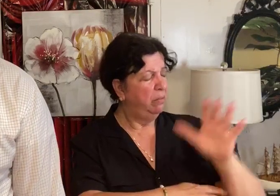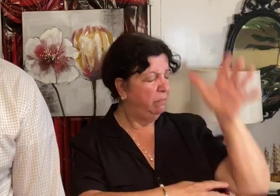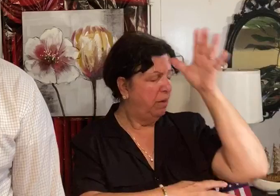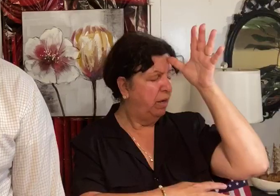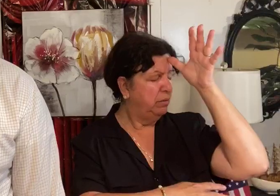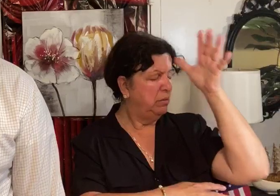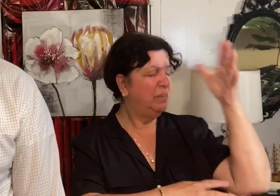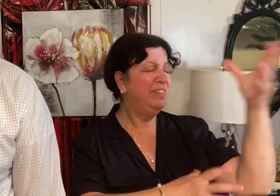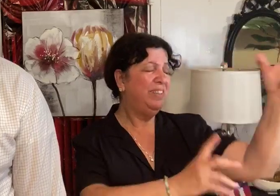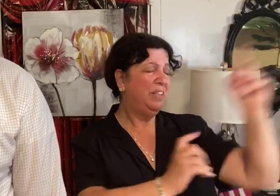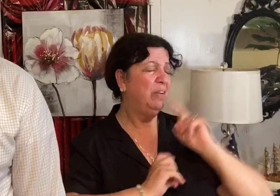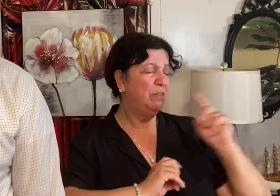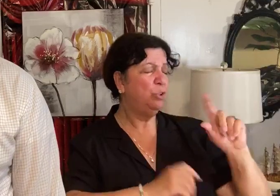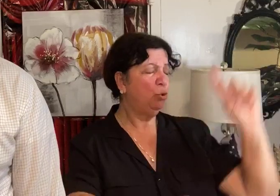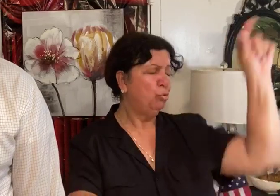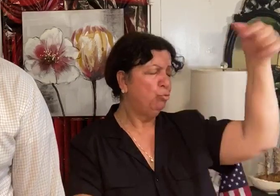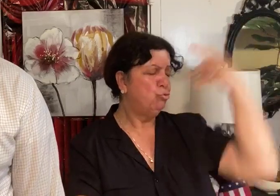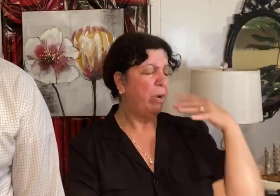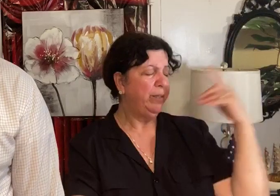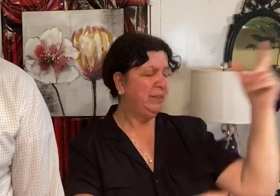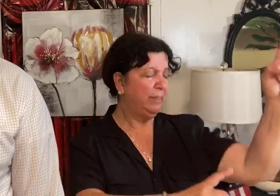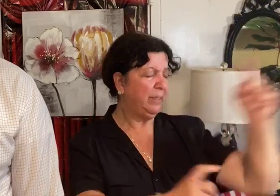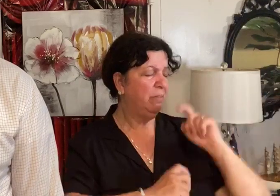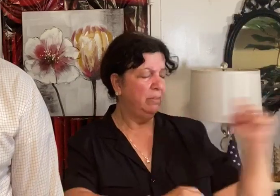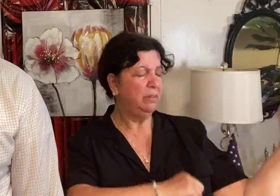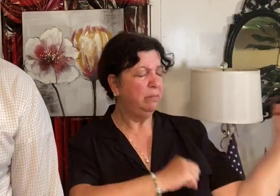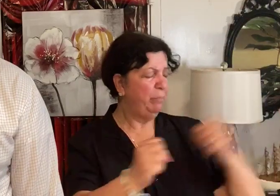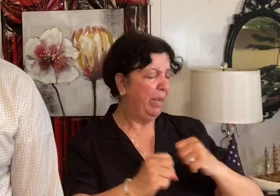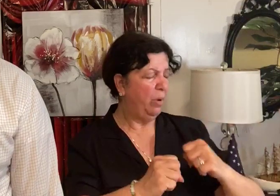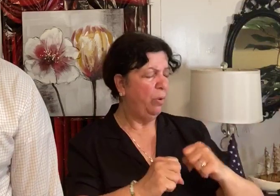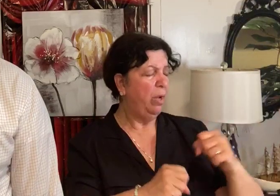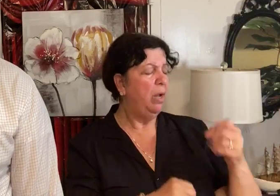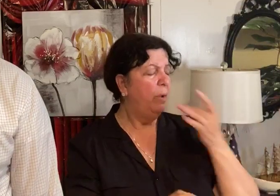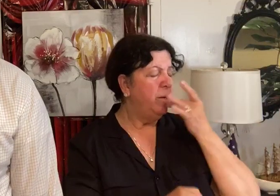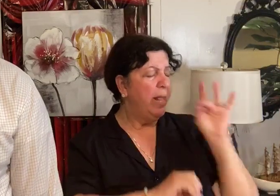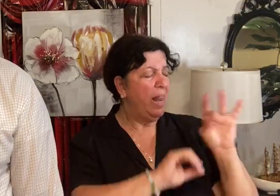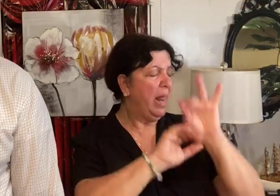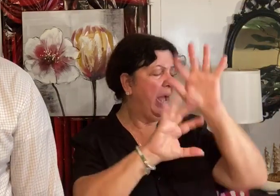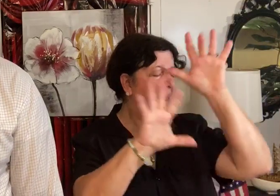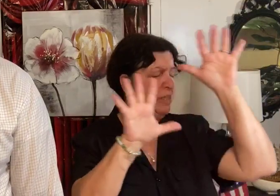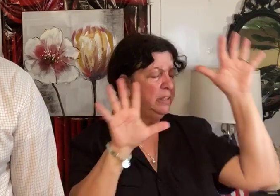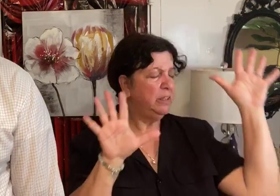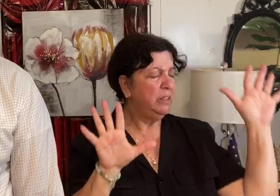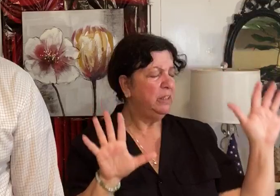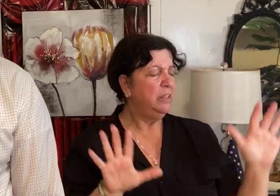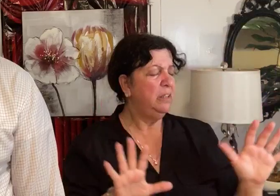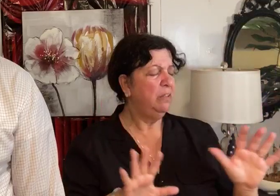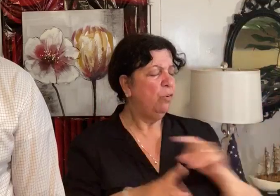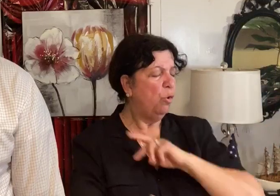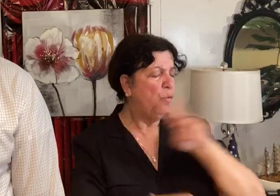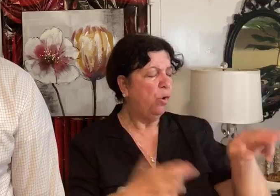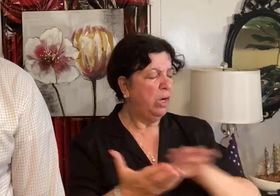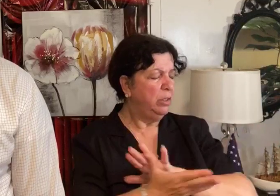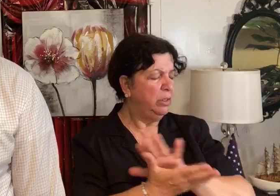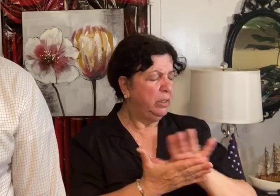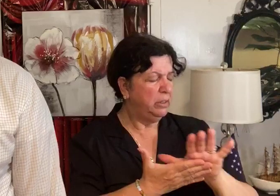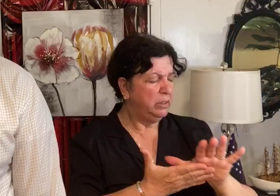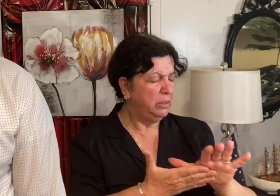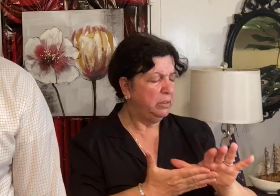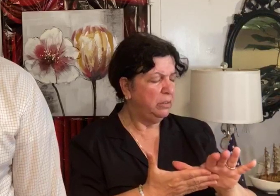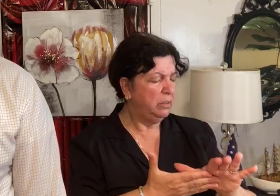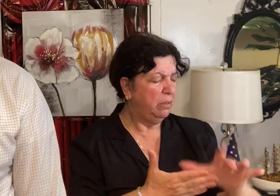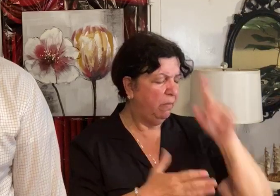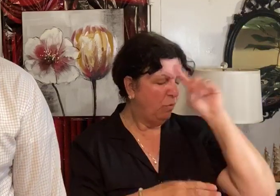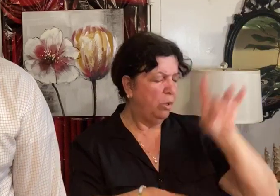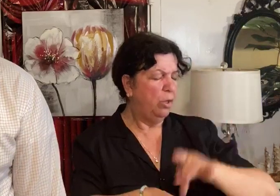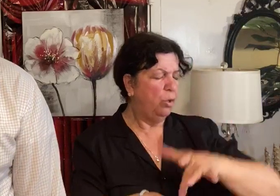us grace. Give us power. Help us to be shining and burning lights for righteousness and for